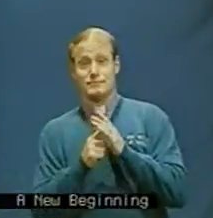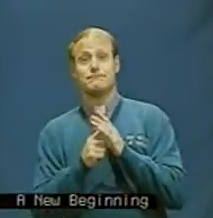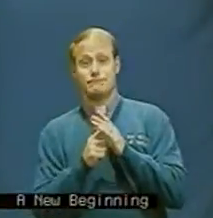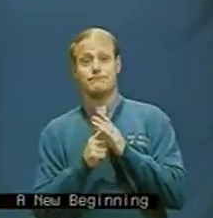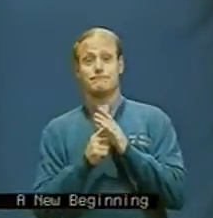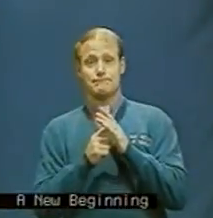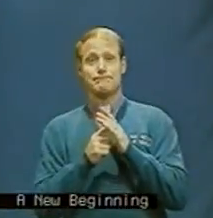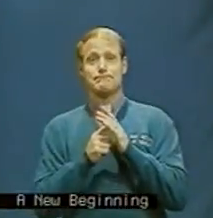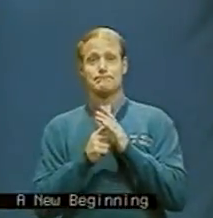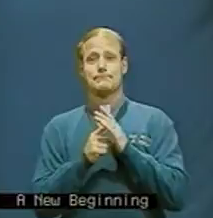A new beginning.